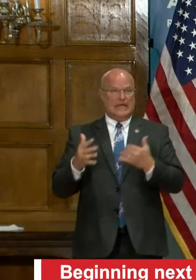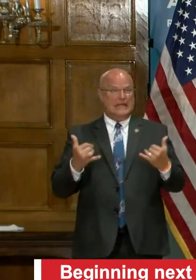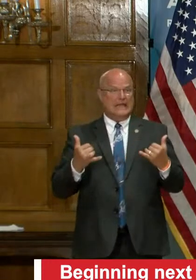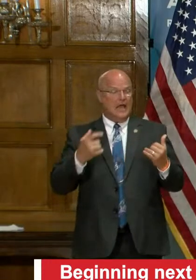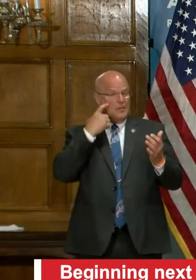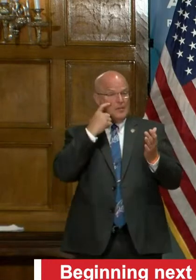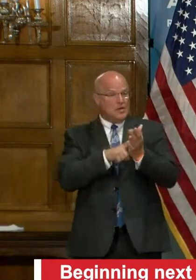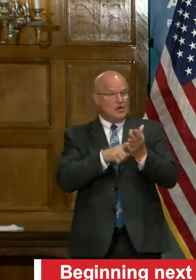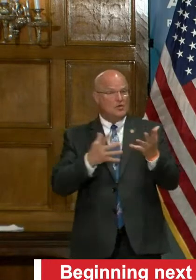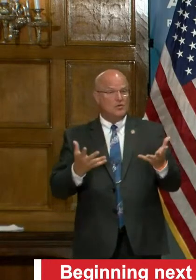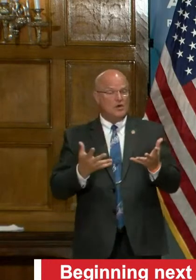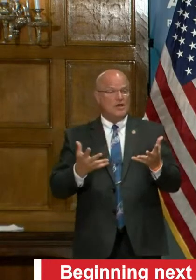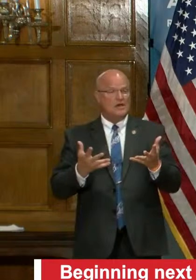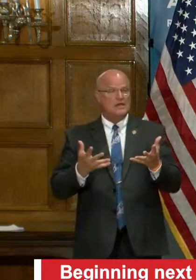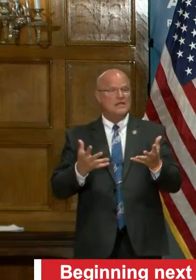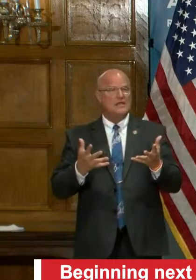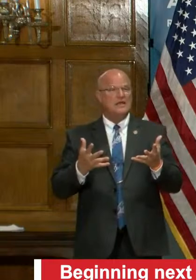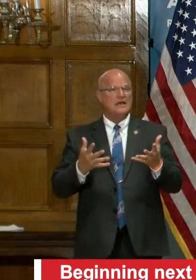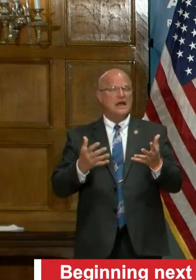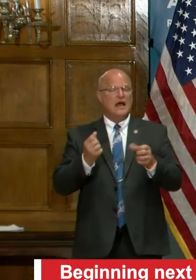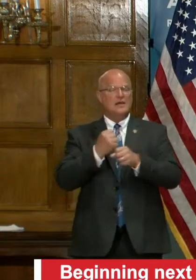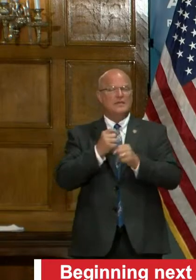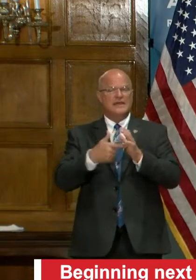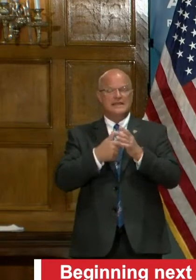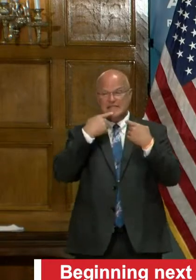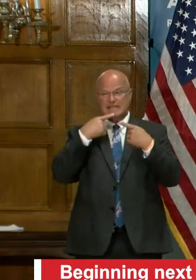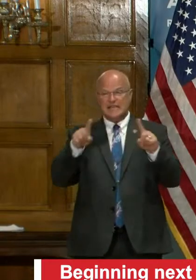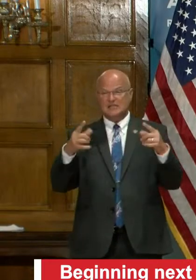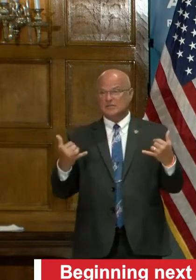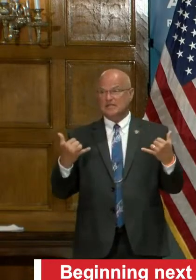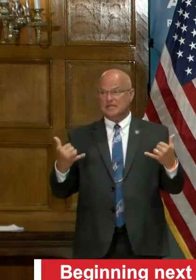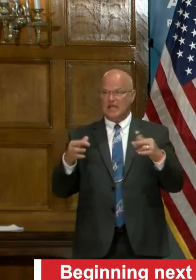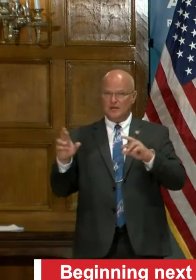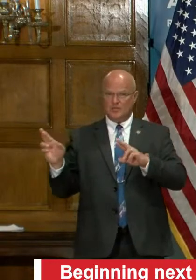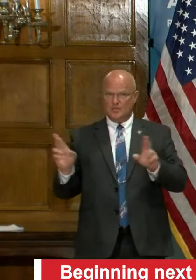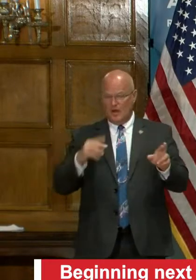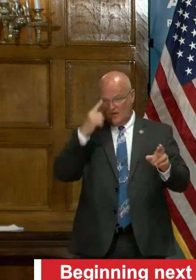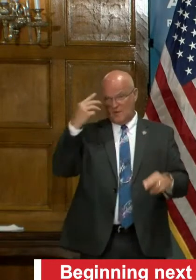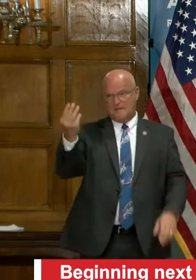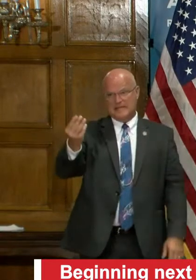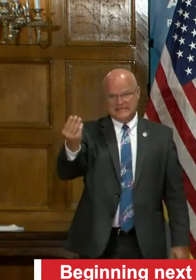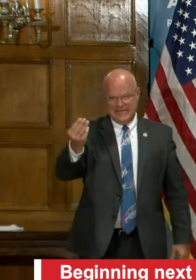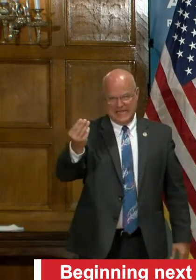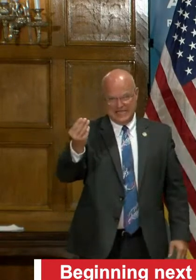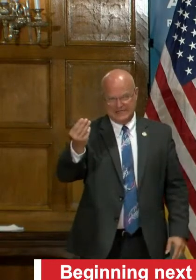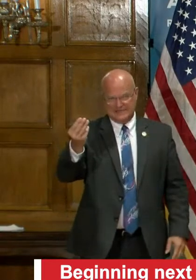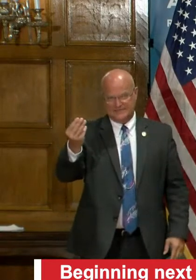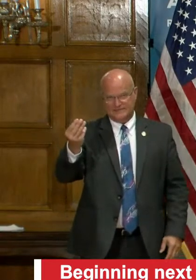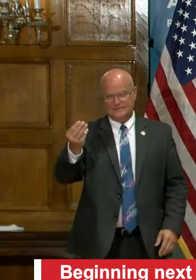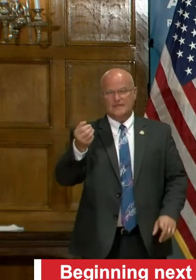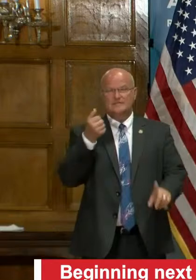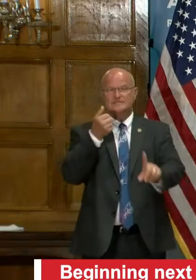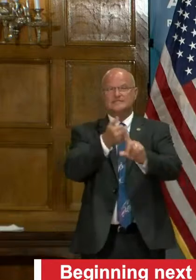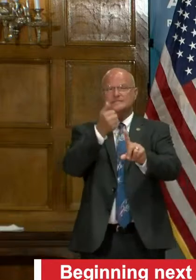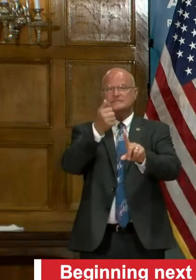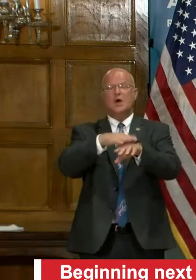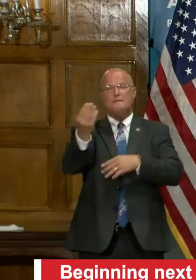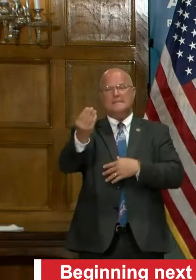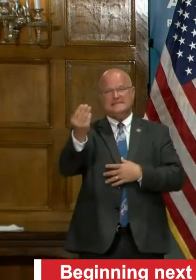should be noted that I'm making this announcement today, prepare this for Monday, is when this goes into